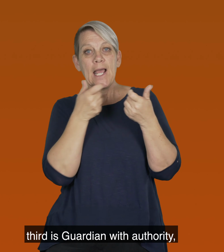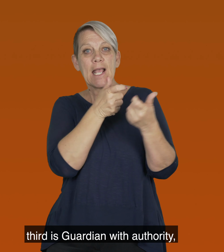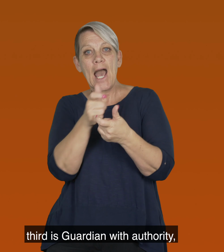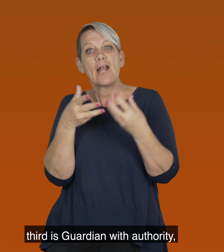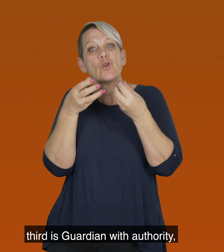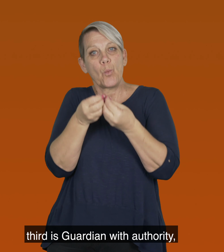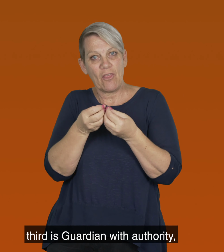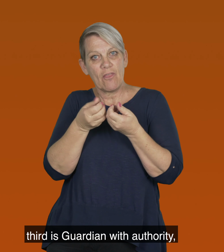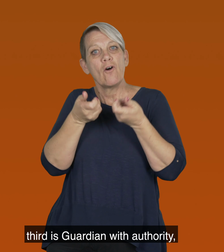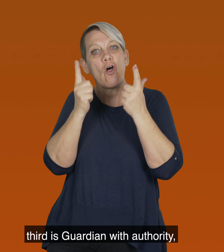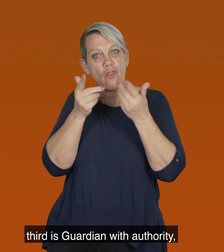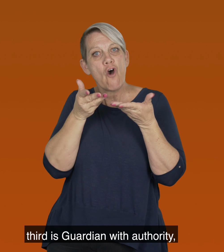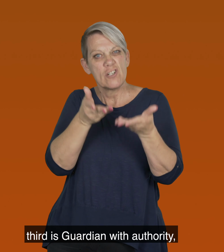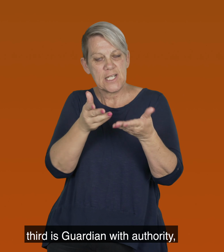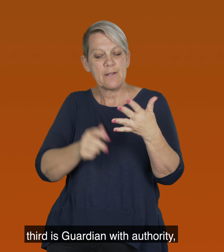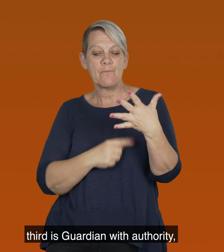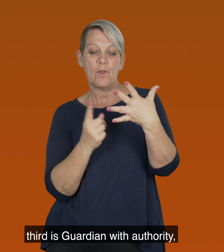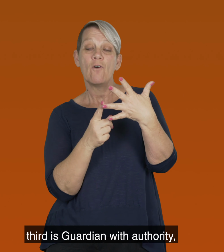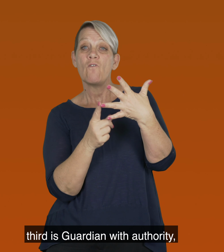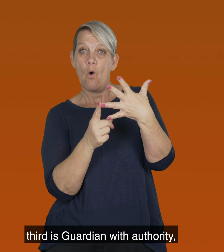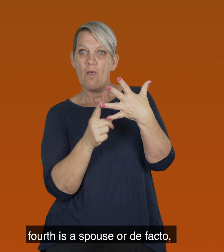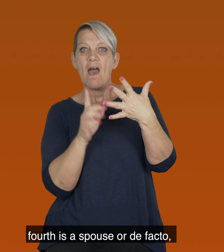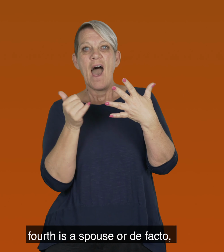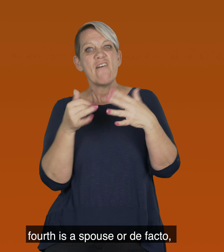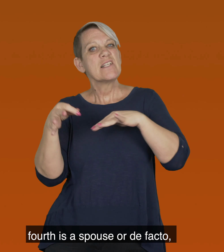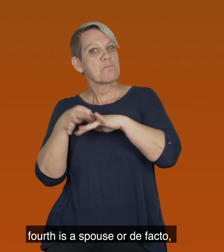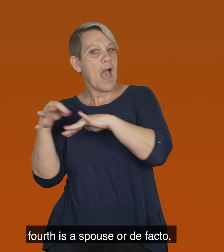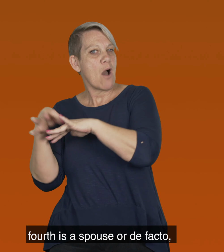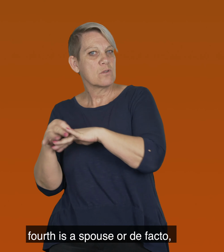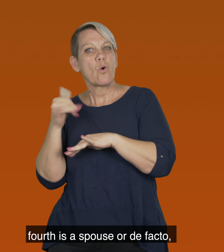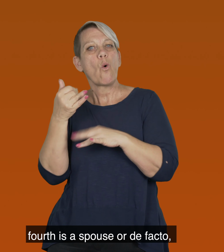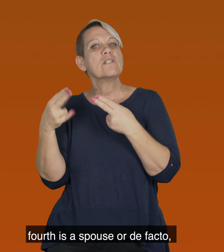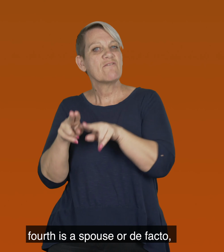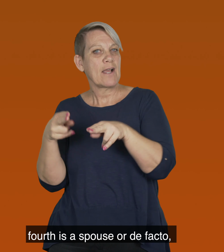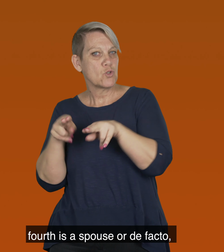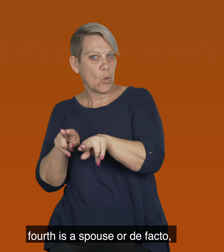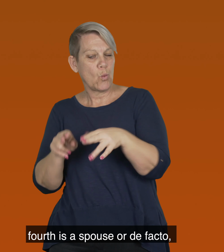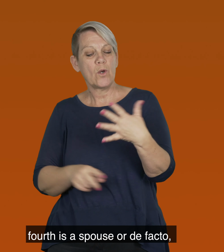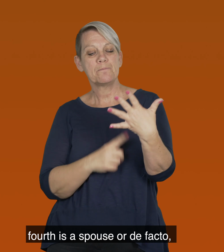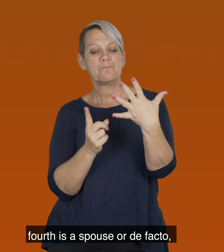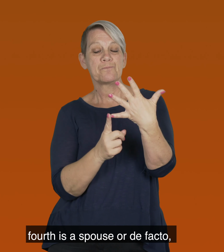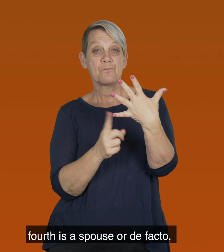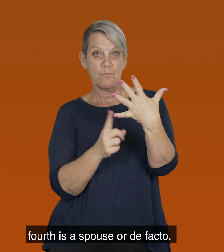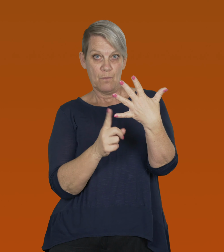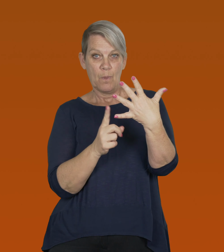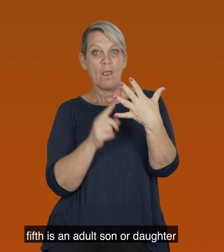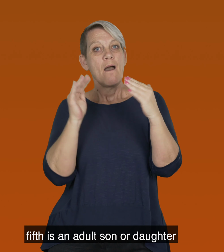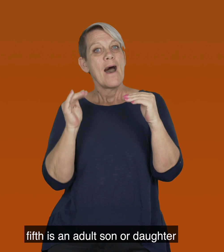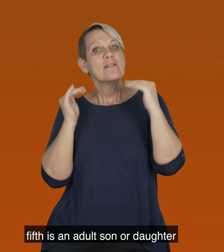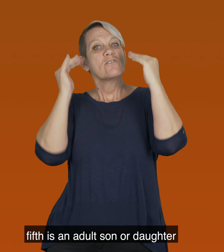Third is guardian with authority. Fourth is a spouse or de facto. Fifth